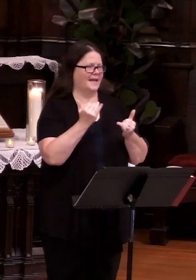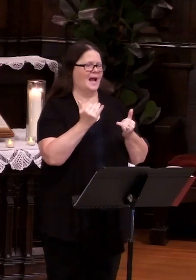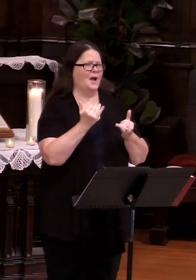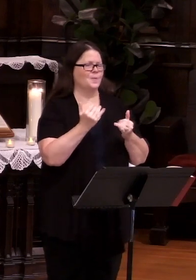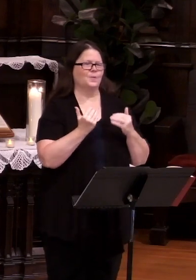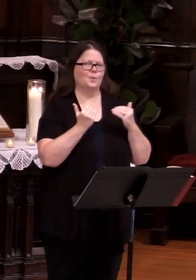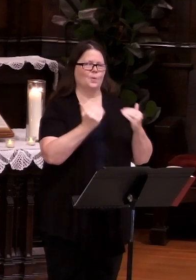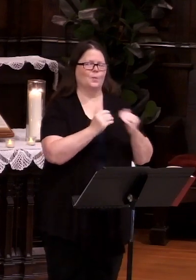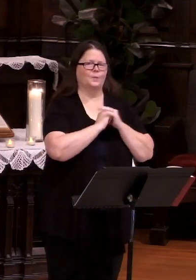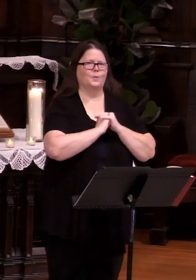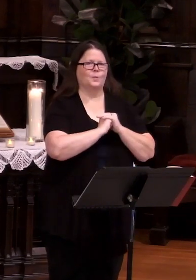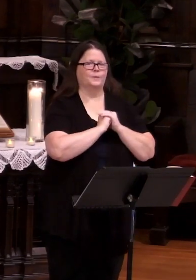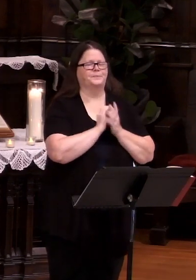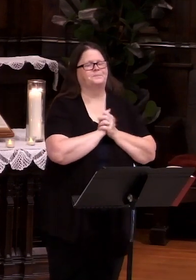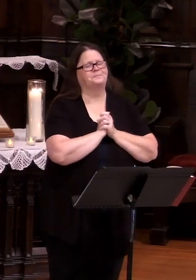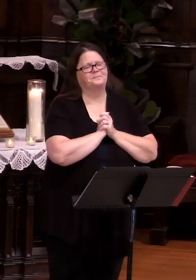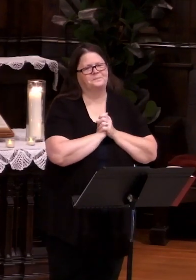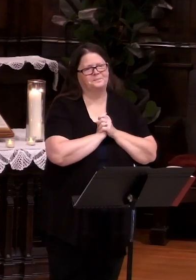today.